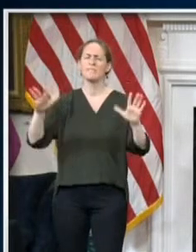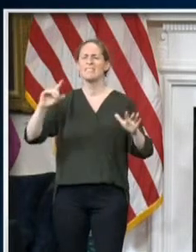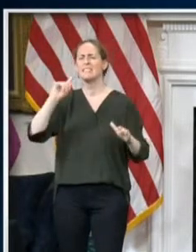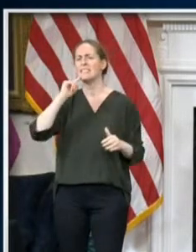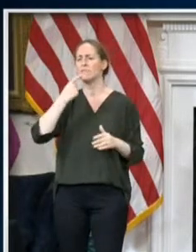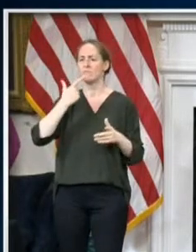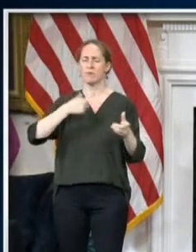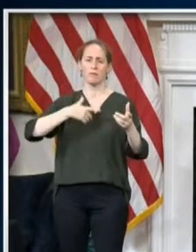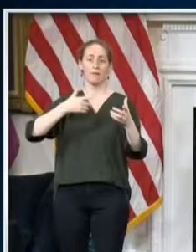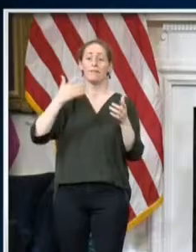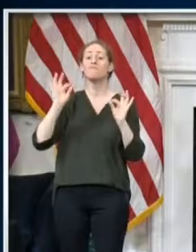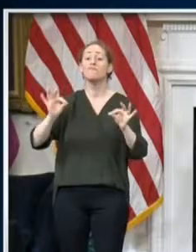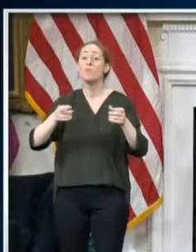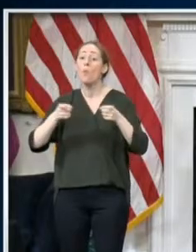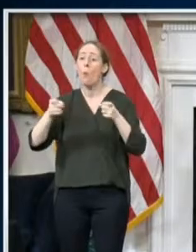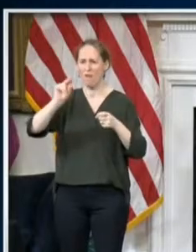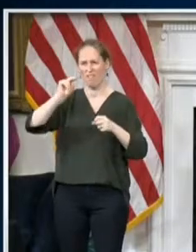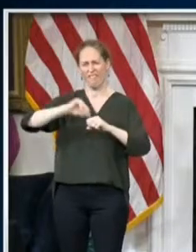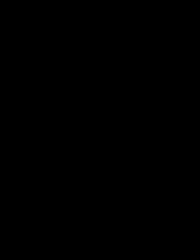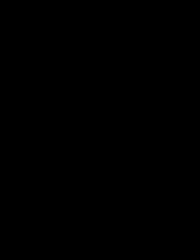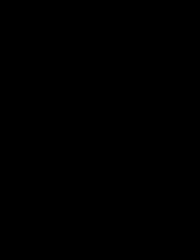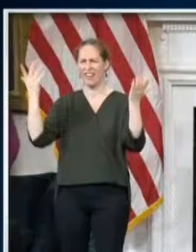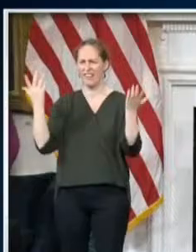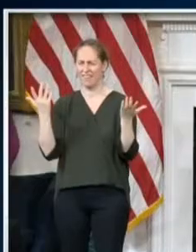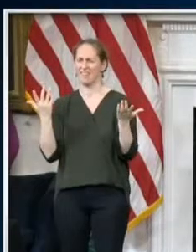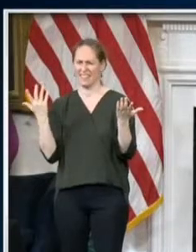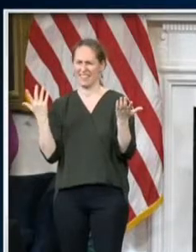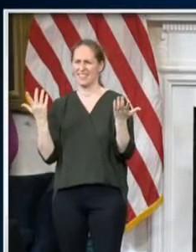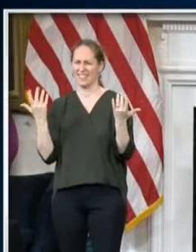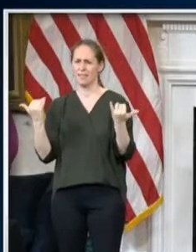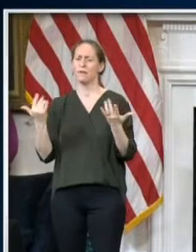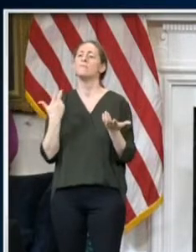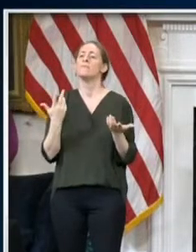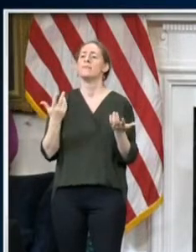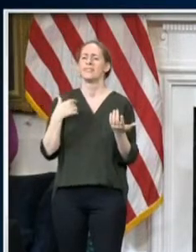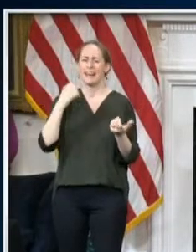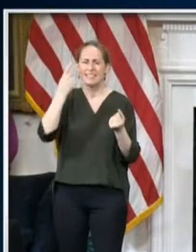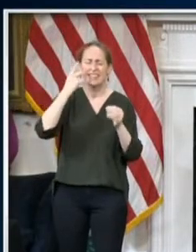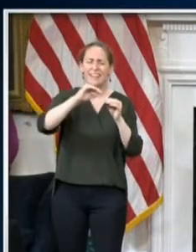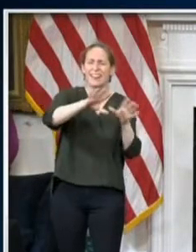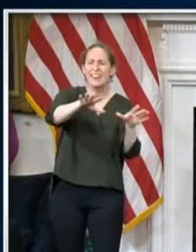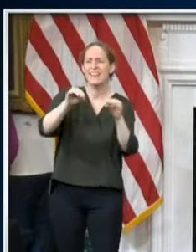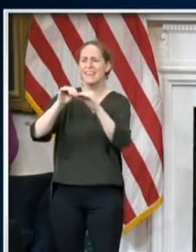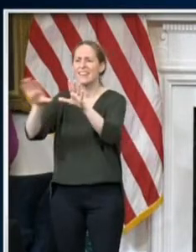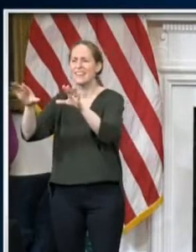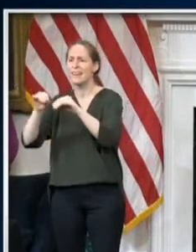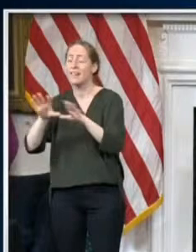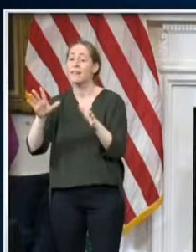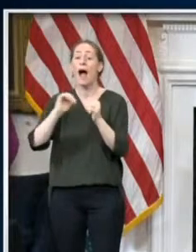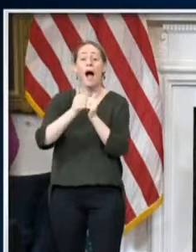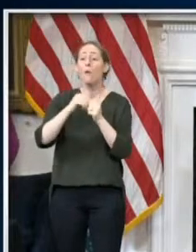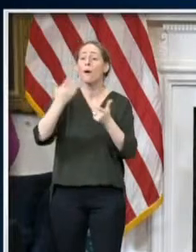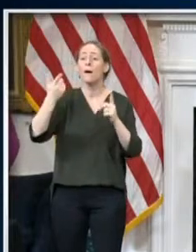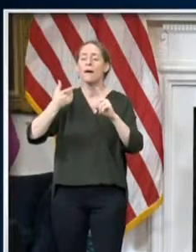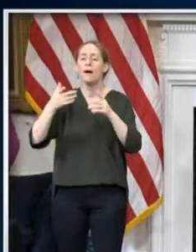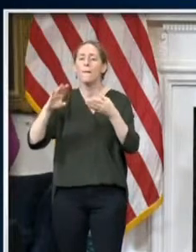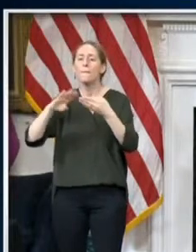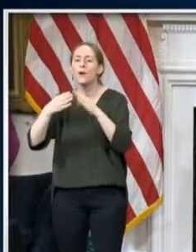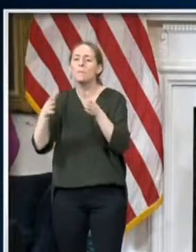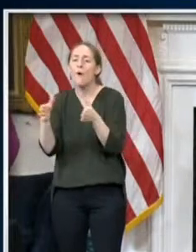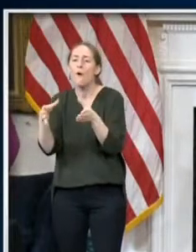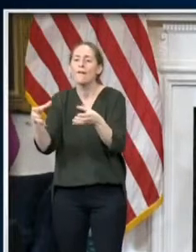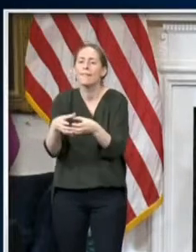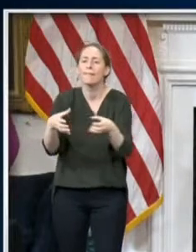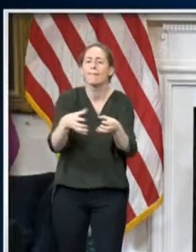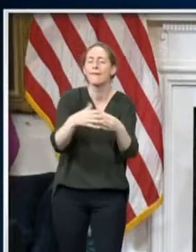States, and we are seeing widespread community transmission here in Maryland. Thanks to the vigilance of the people